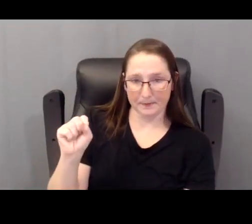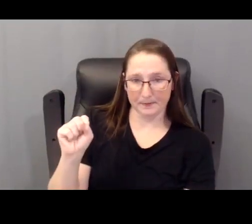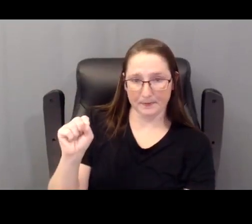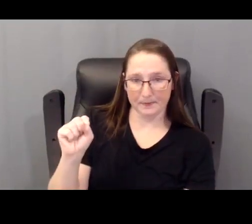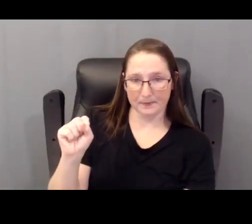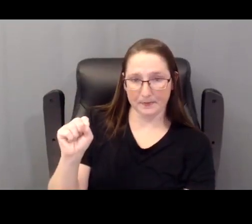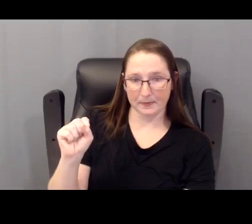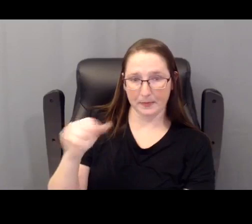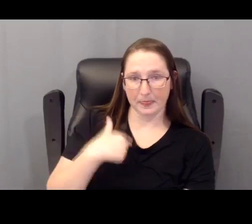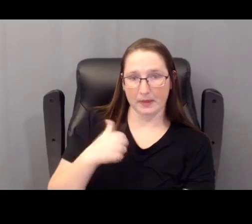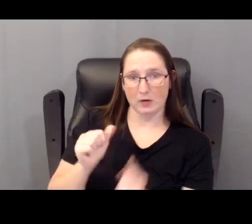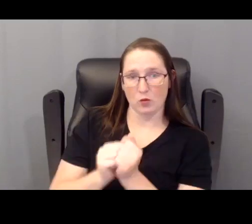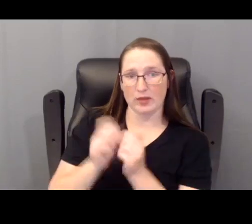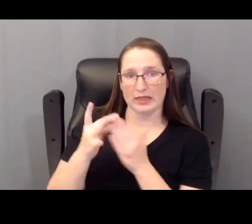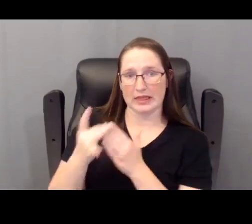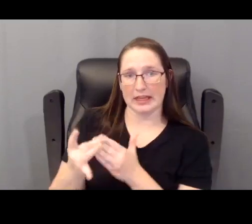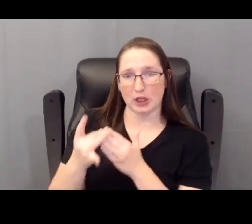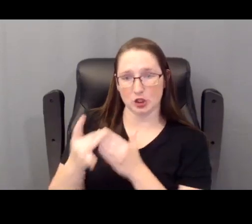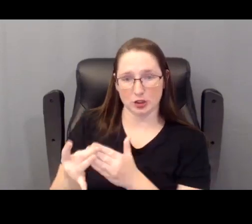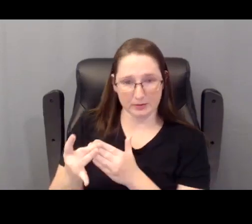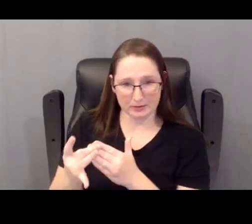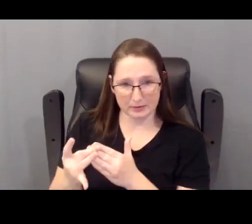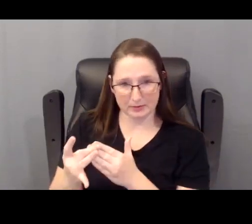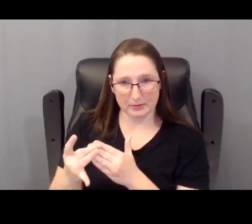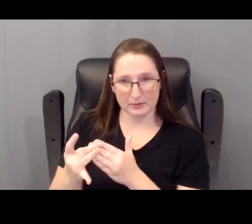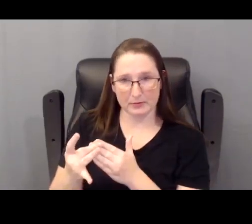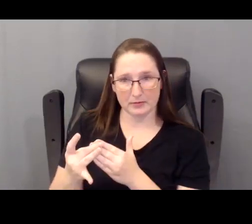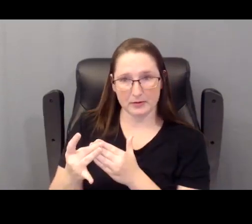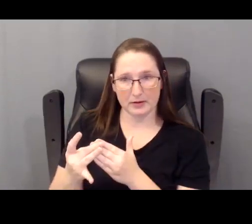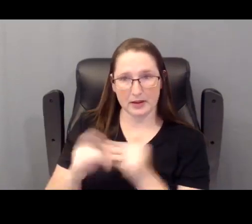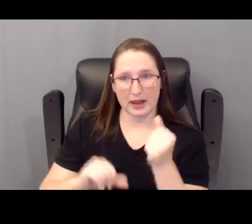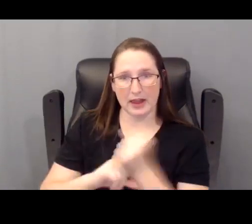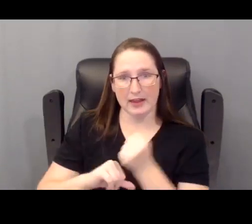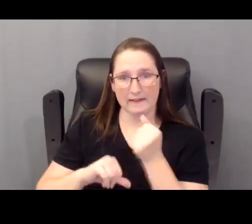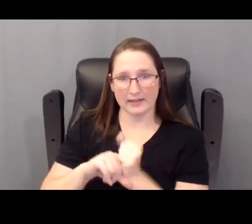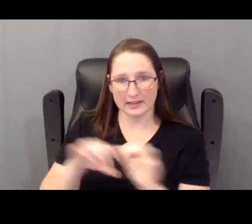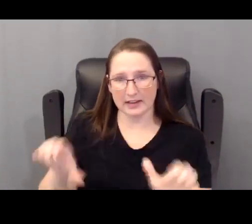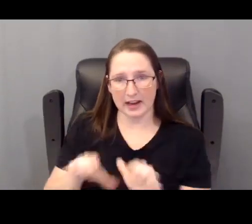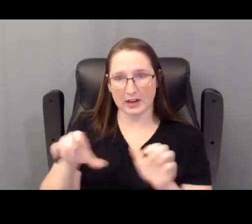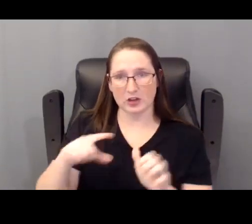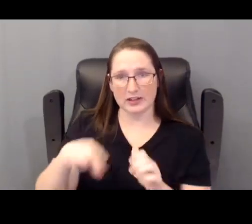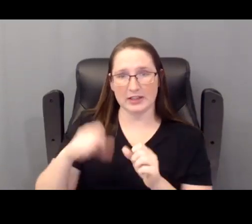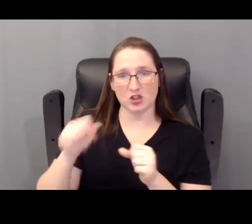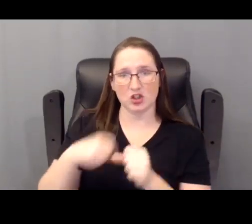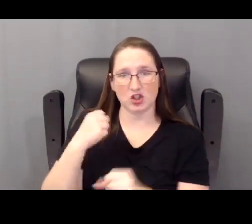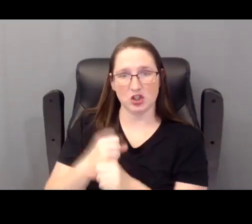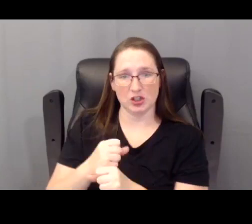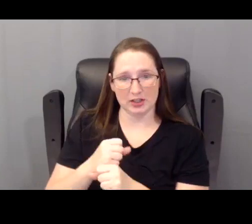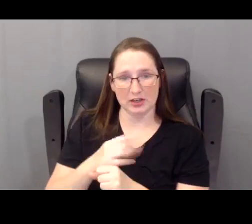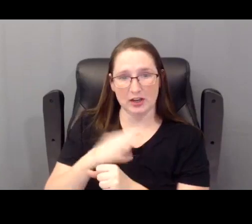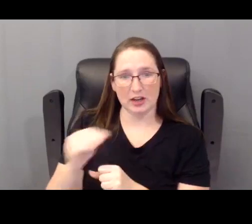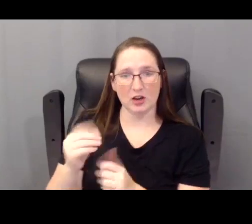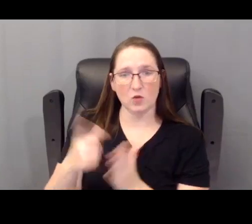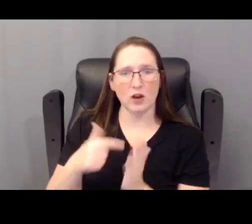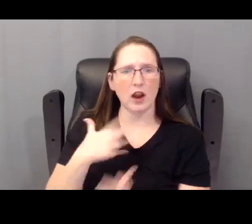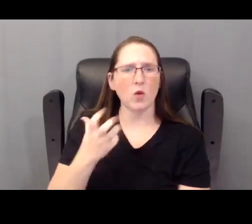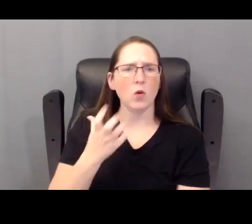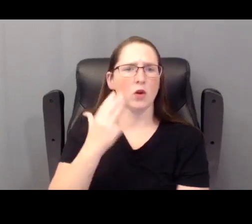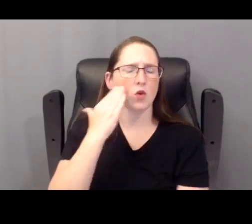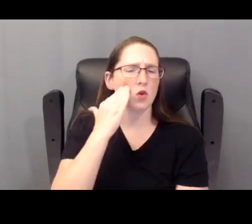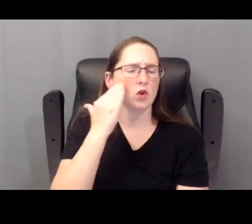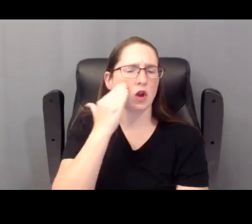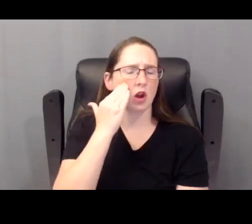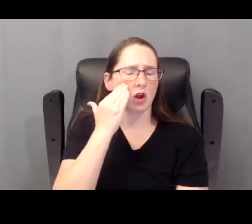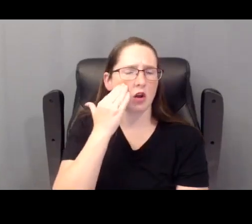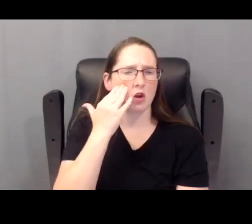I'm with the Leadership Advocates in Action this year, and what I want to know is what is